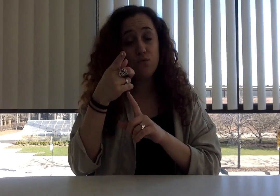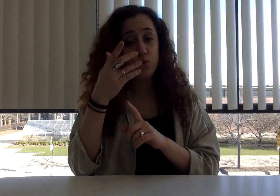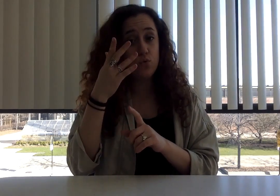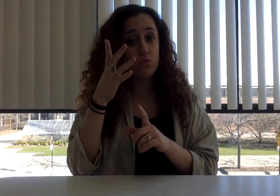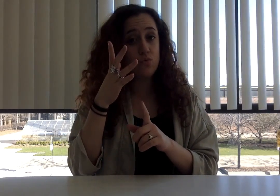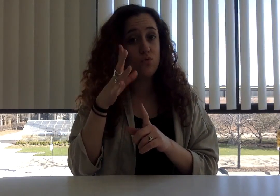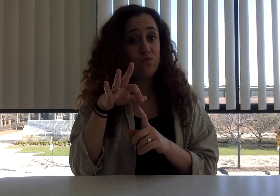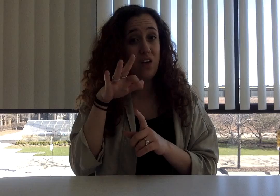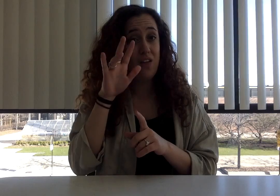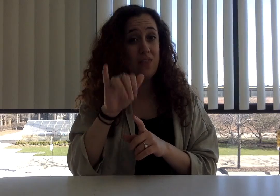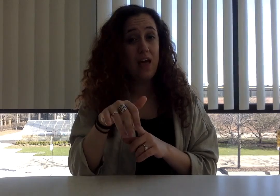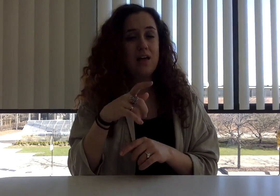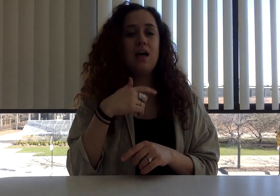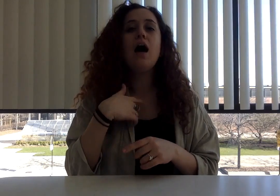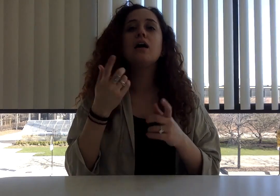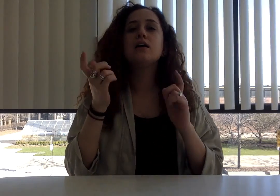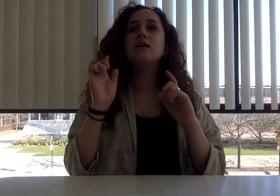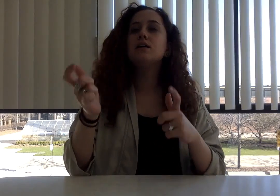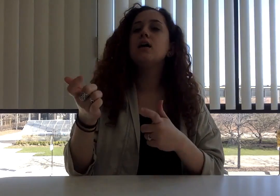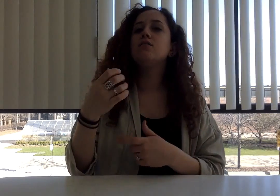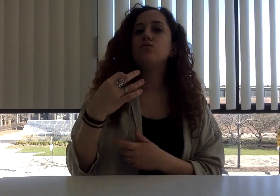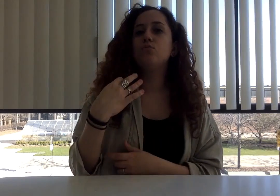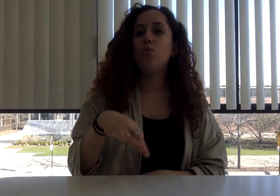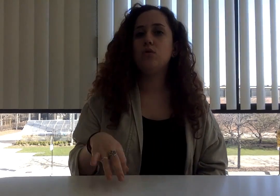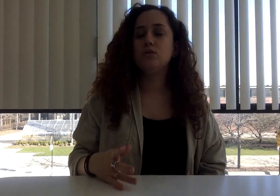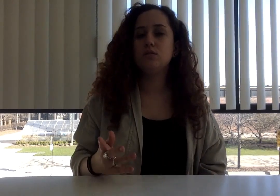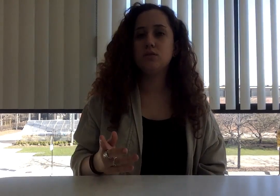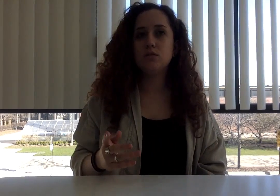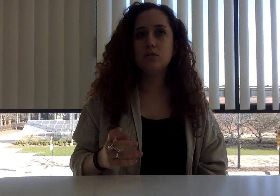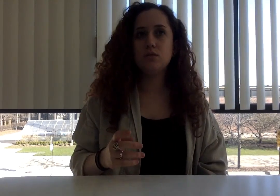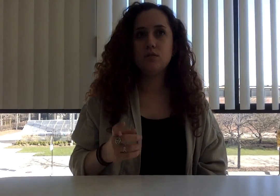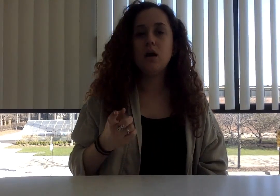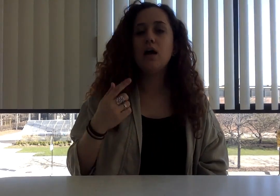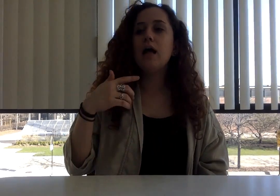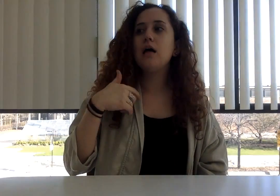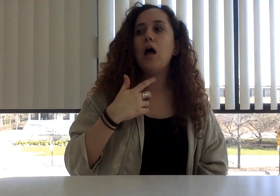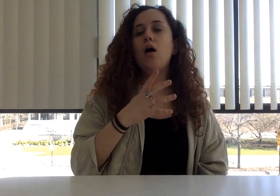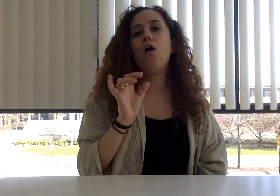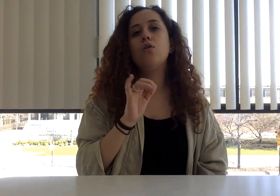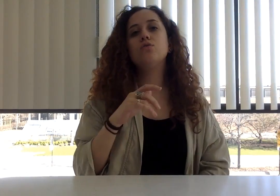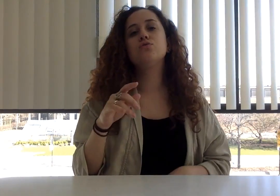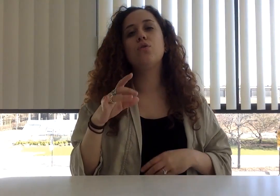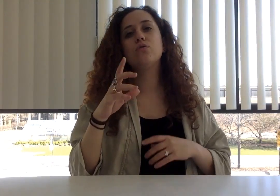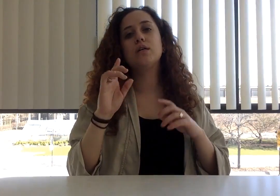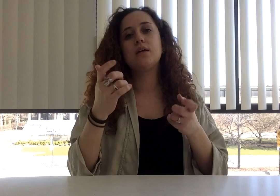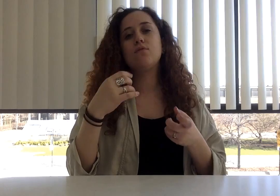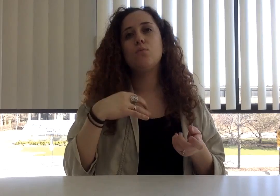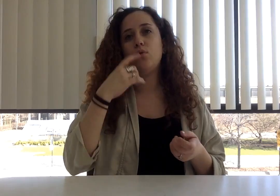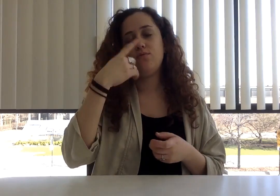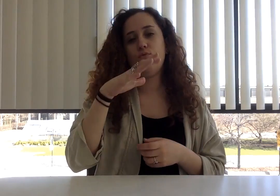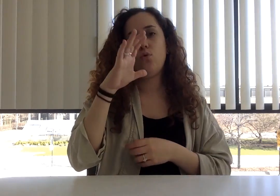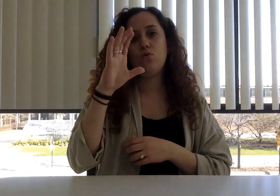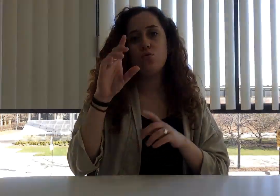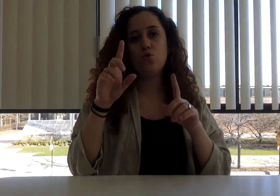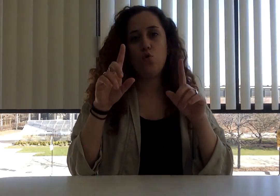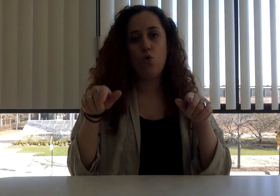gave a point for the coordinates. The only exception I made there was if you happen to be one of the